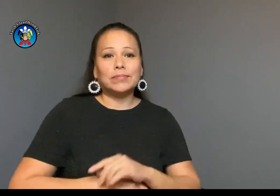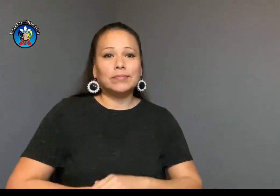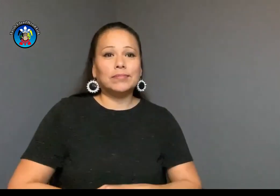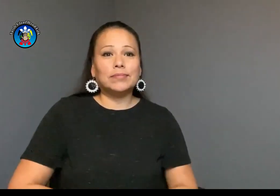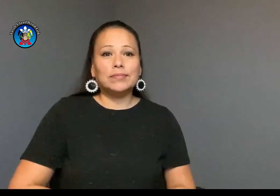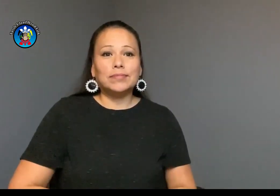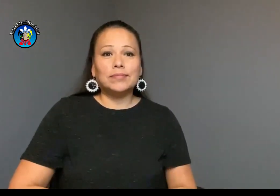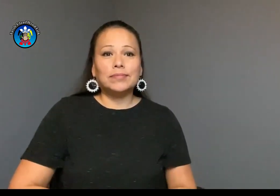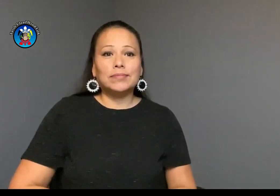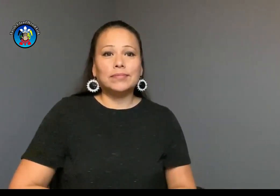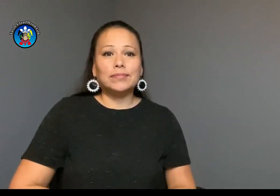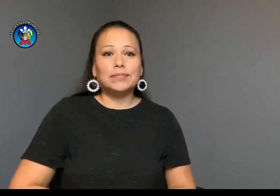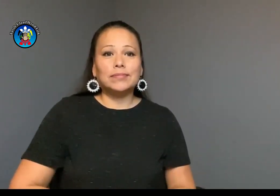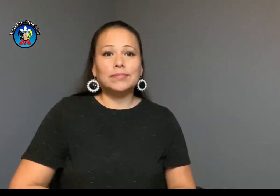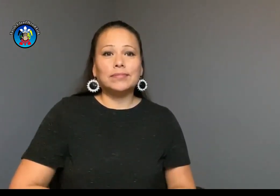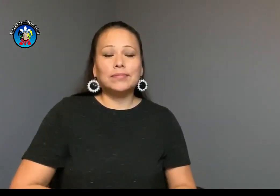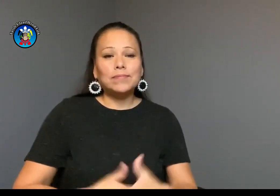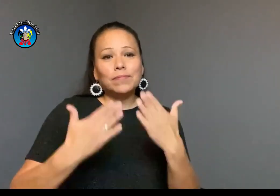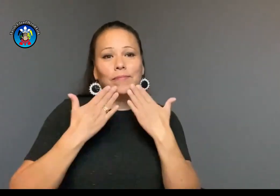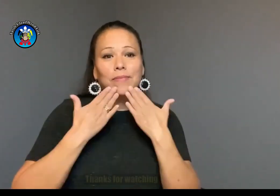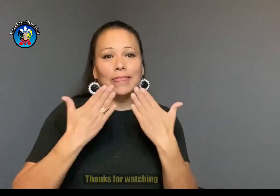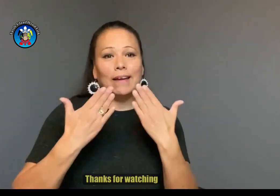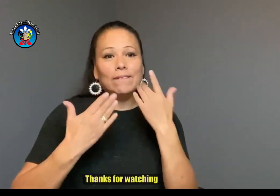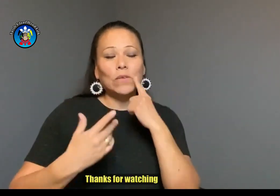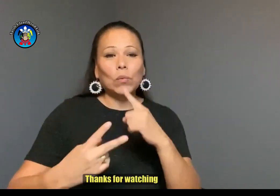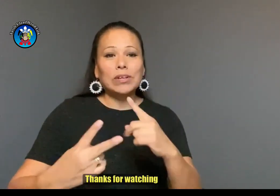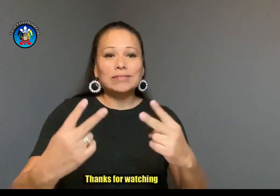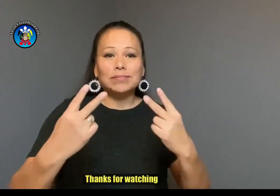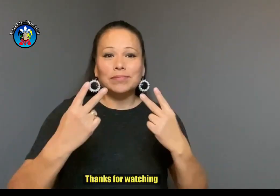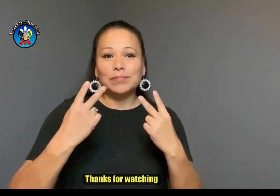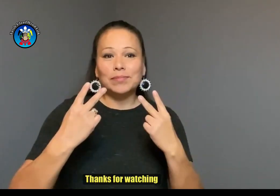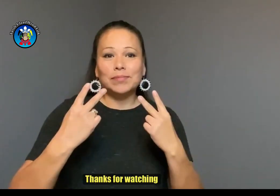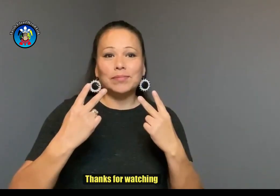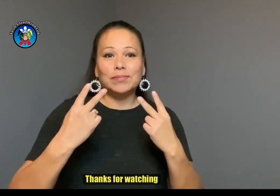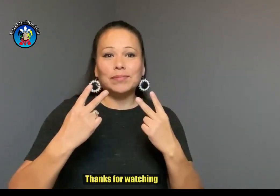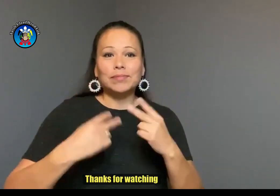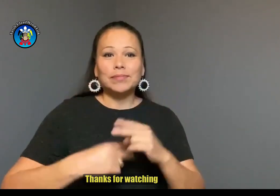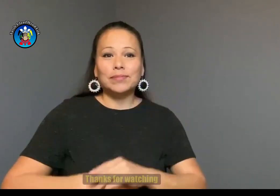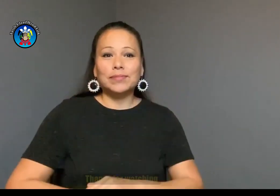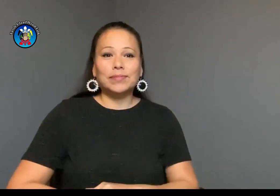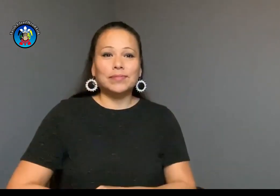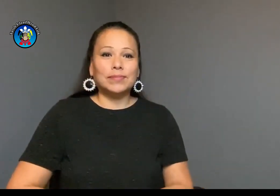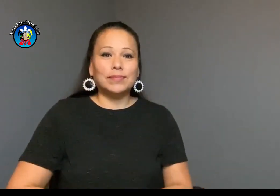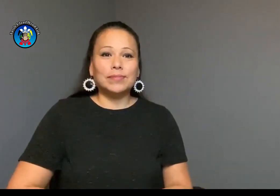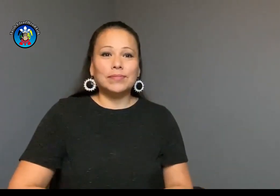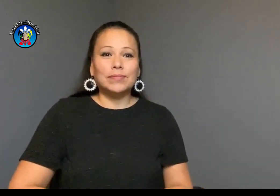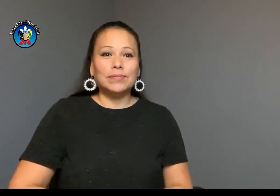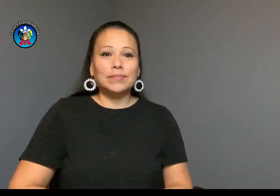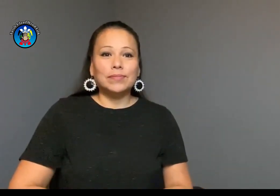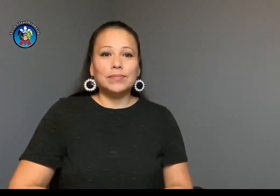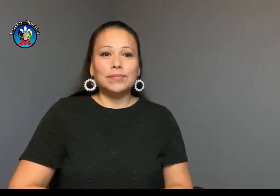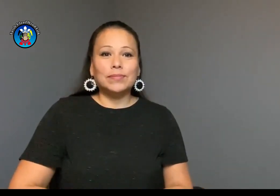may be using is just perpetuating stereotypes. Please be mindful of how you sign Native American. Thank you for